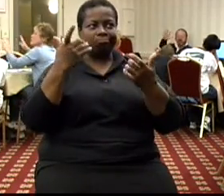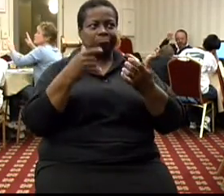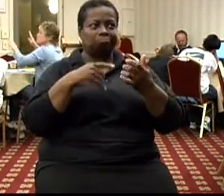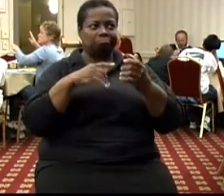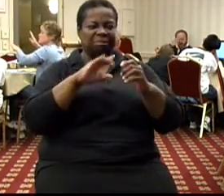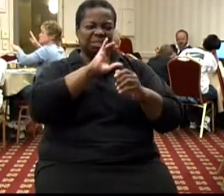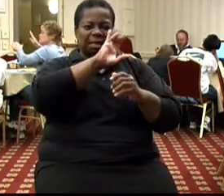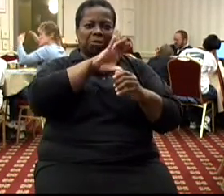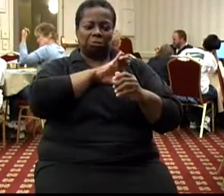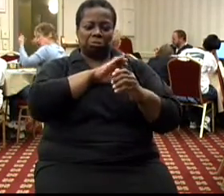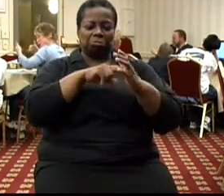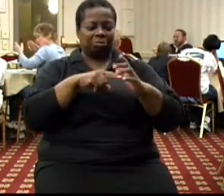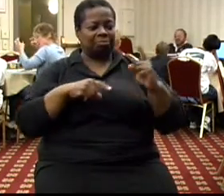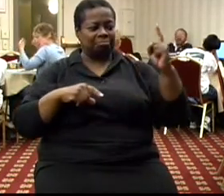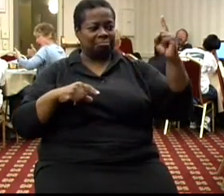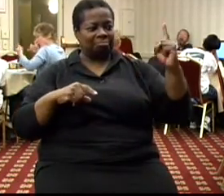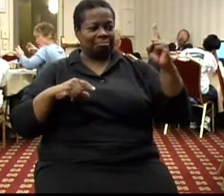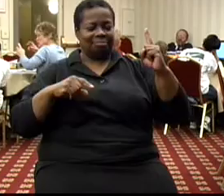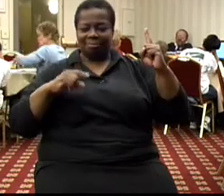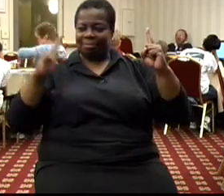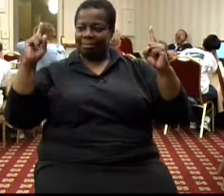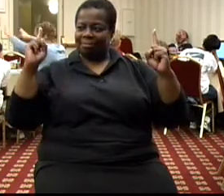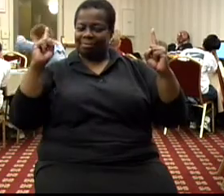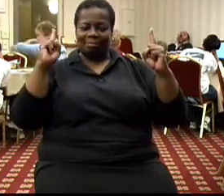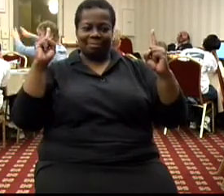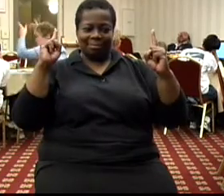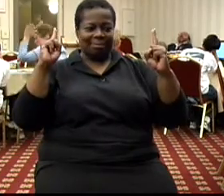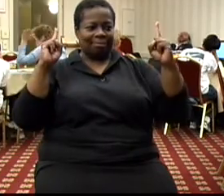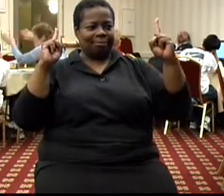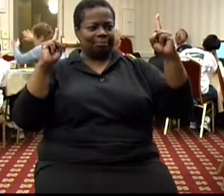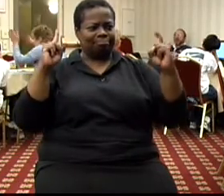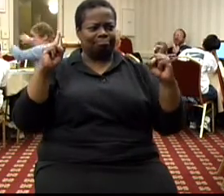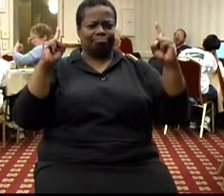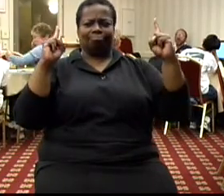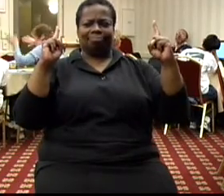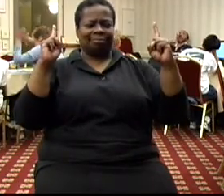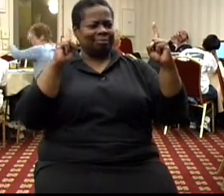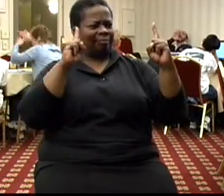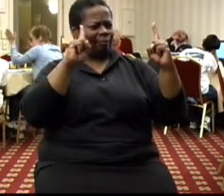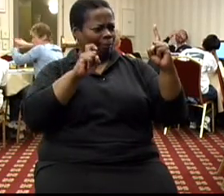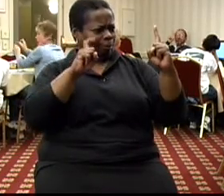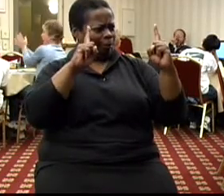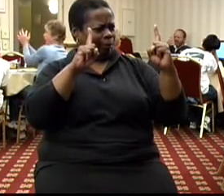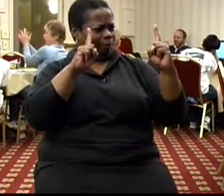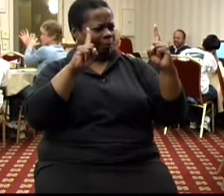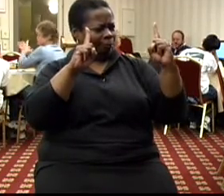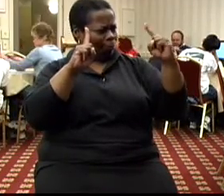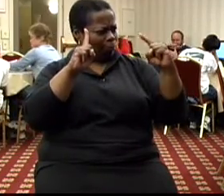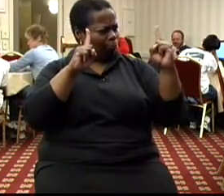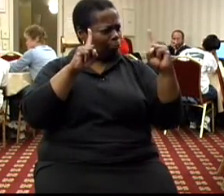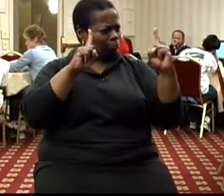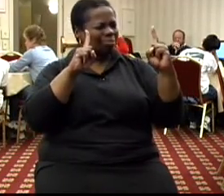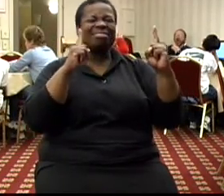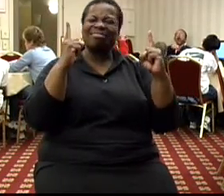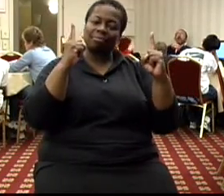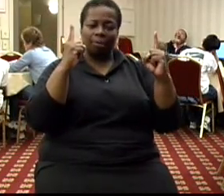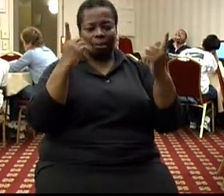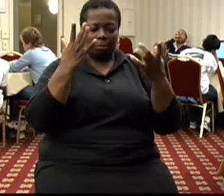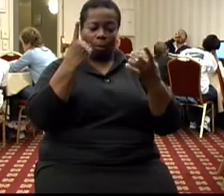For example, one character came by and another character came by, and they looked at each other and they nodded to each other. Or you could just do it